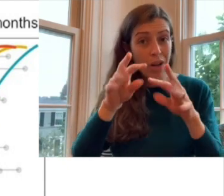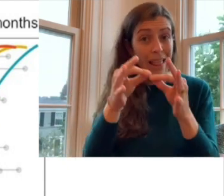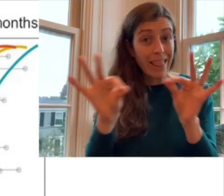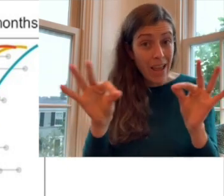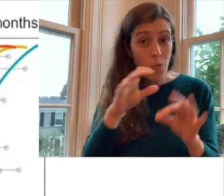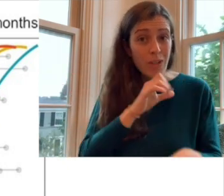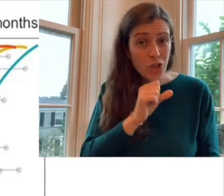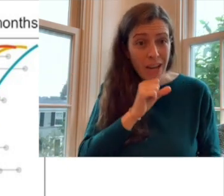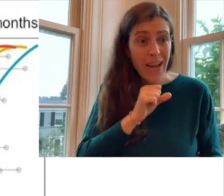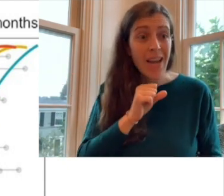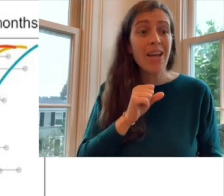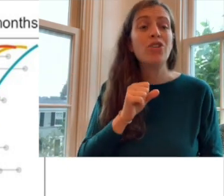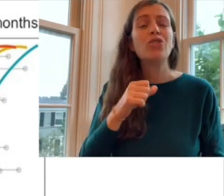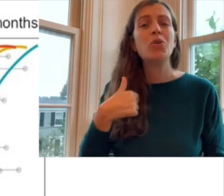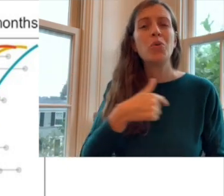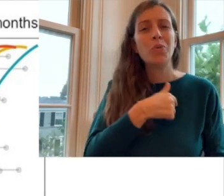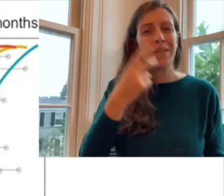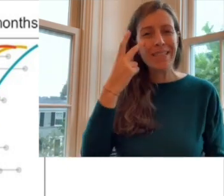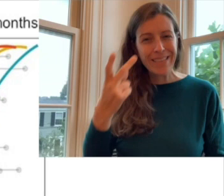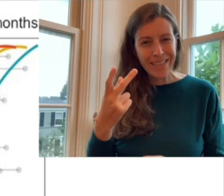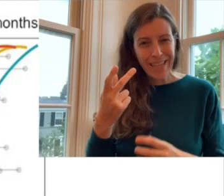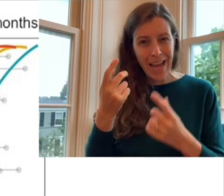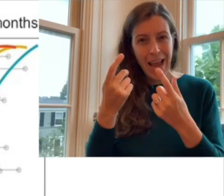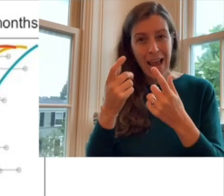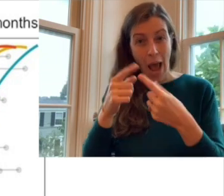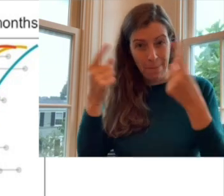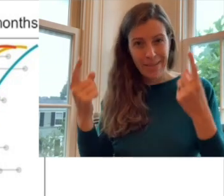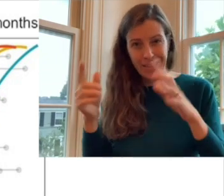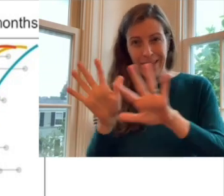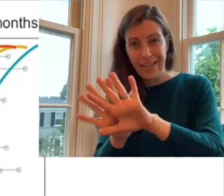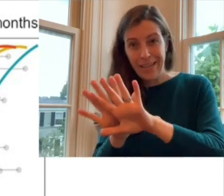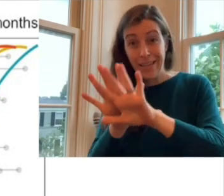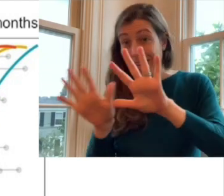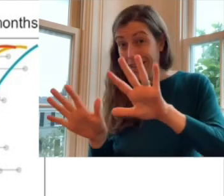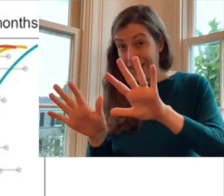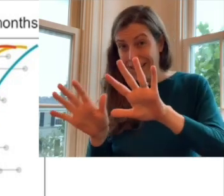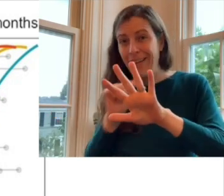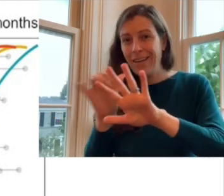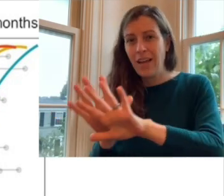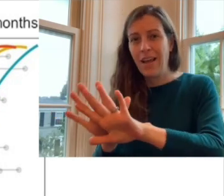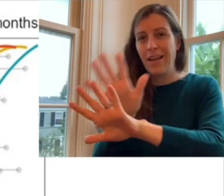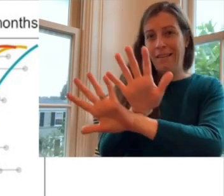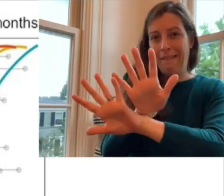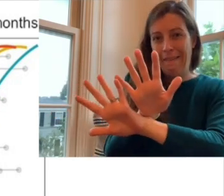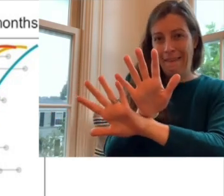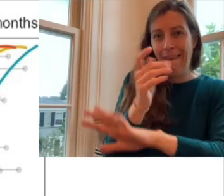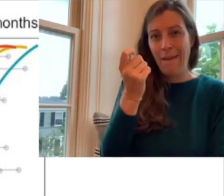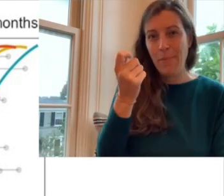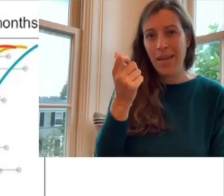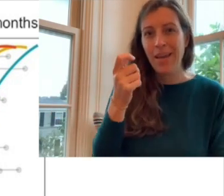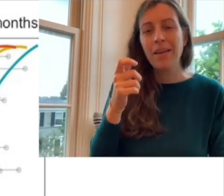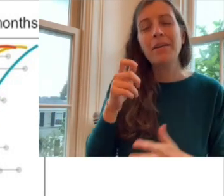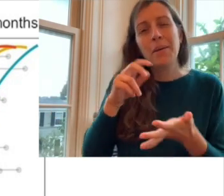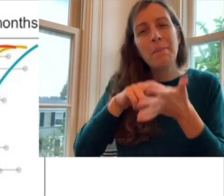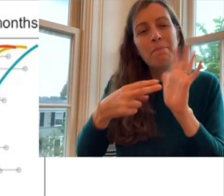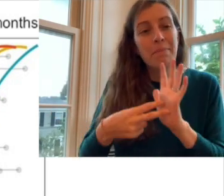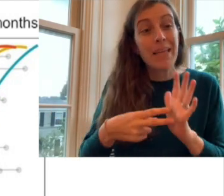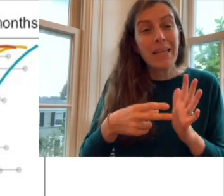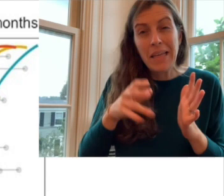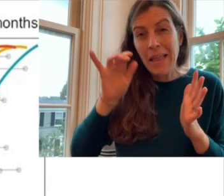Interestingly, when we look at their language age, we see kind of the opposite pattern where some of these kids are actually doing better